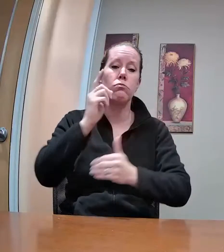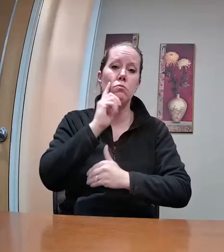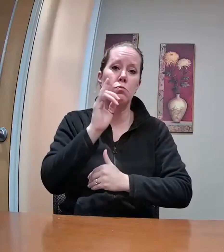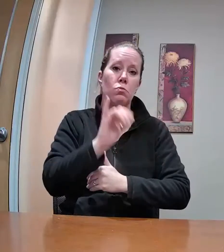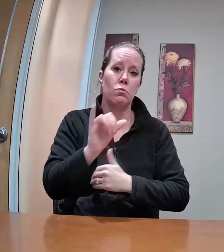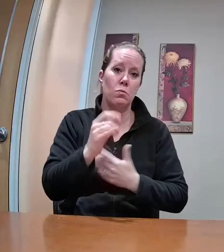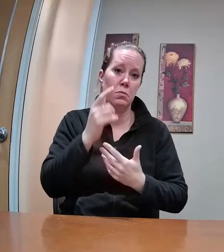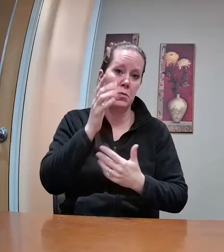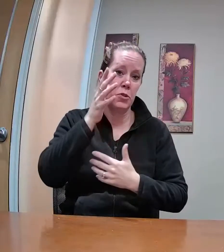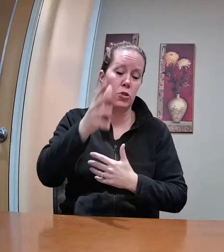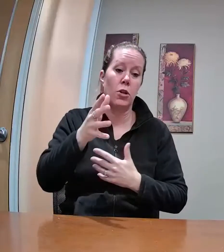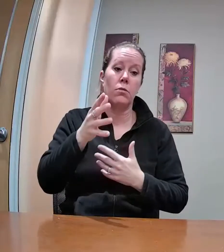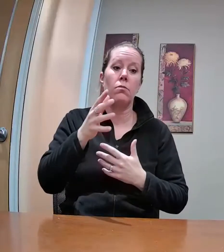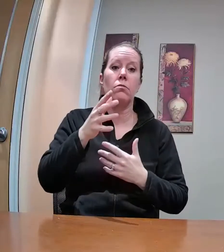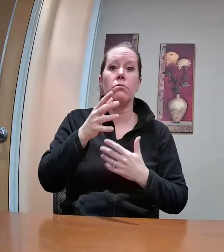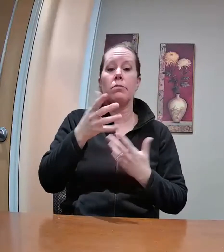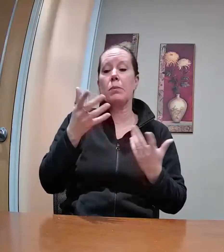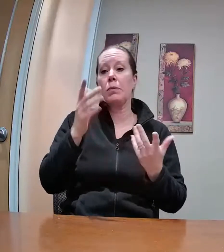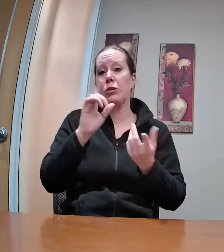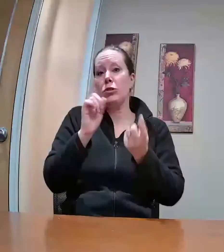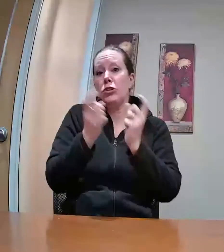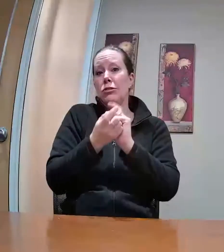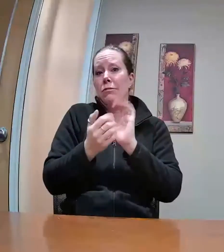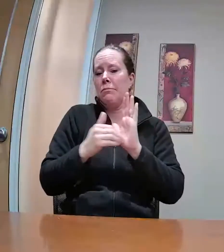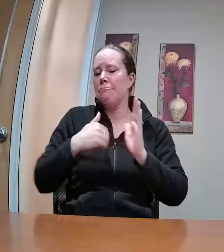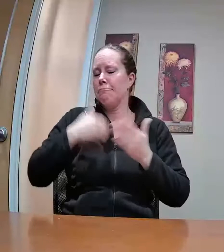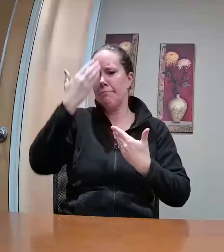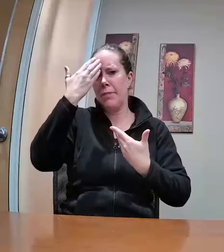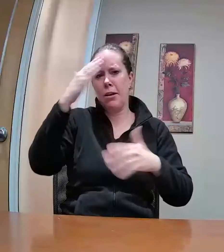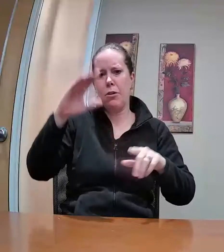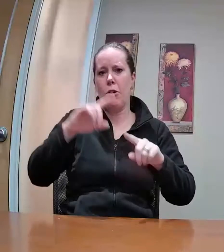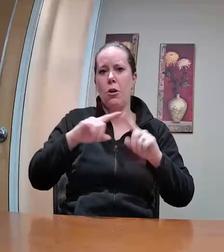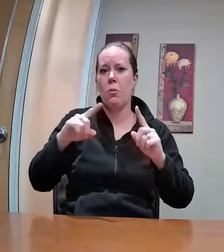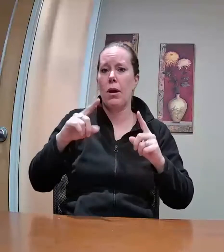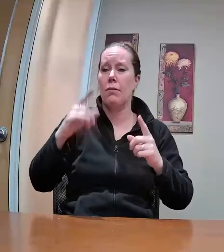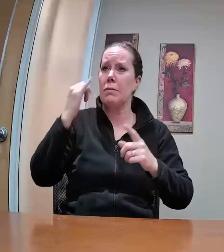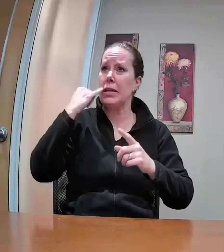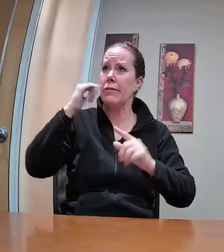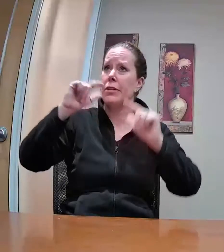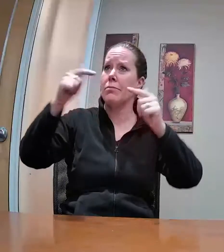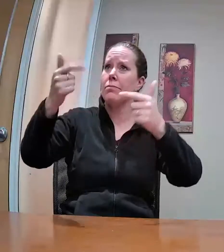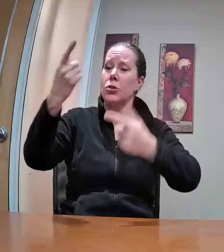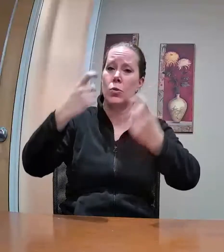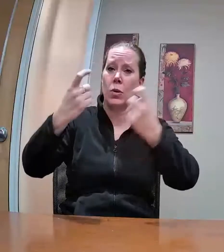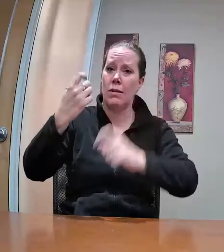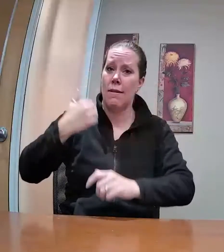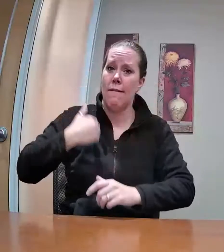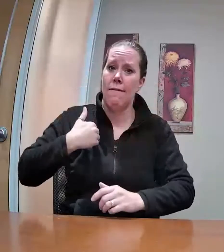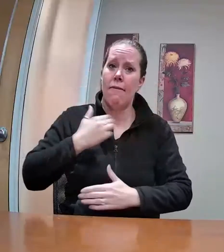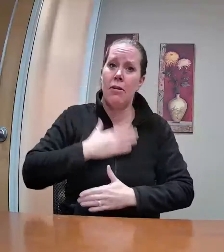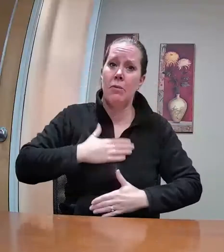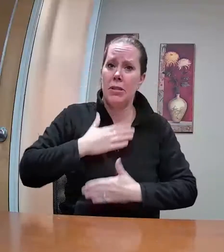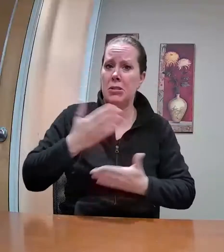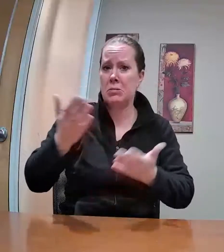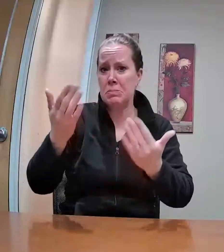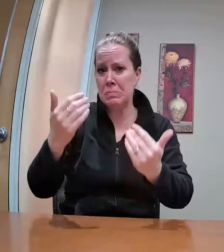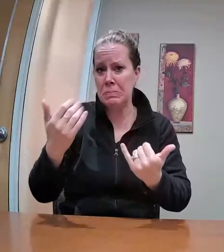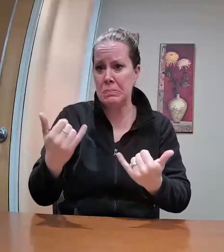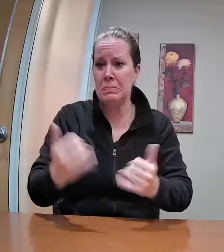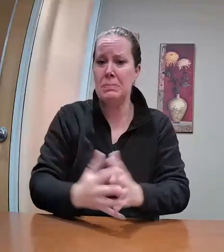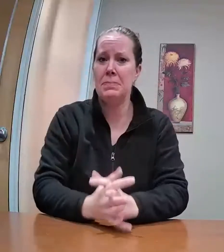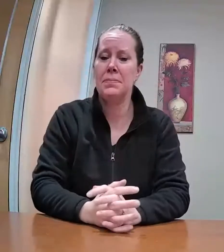now. Whether that will change, I do not know. So I don't know, Derek, if there are any questions.